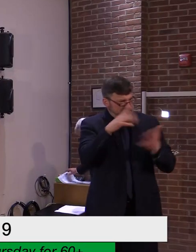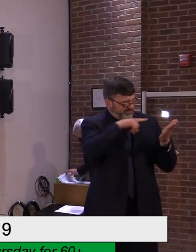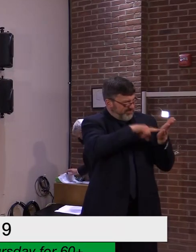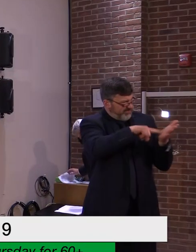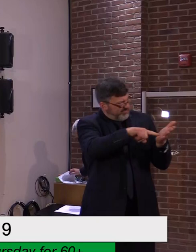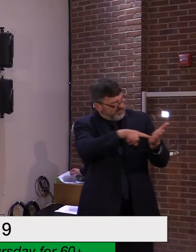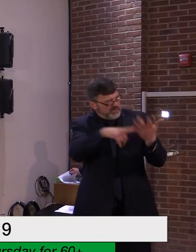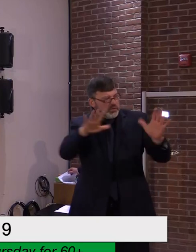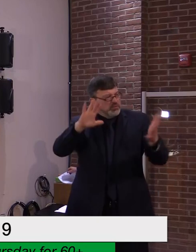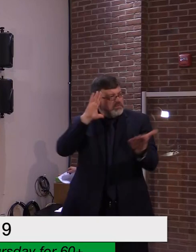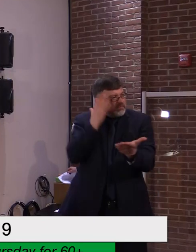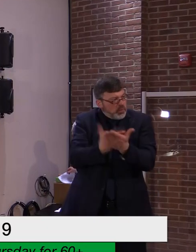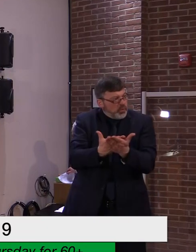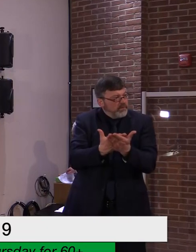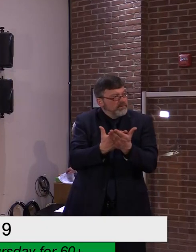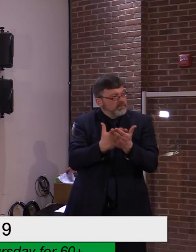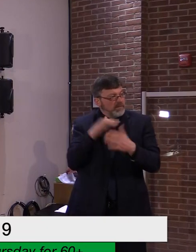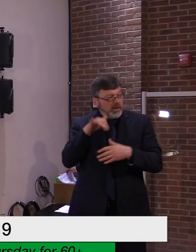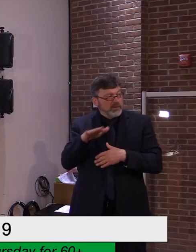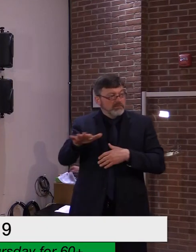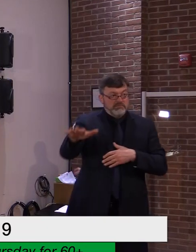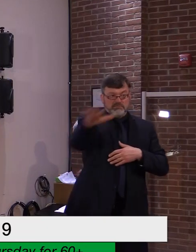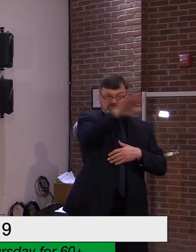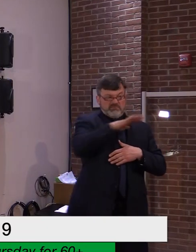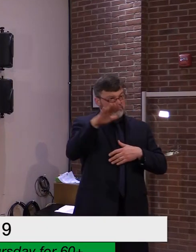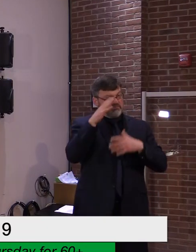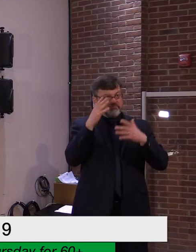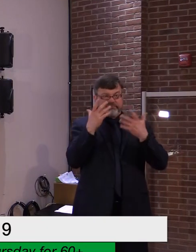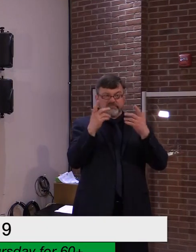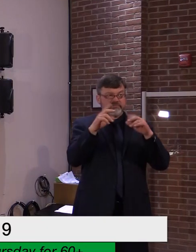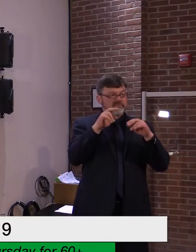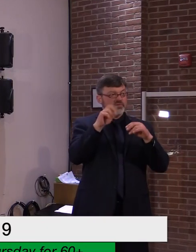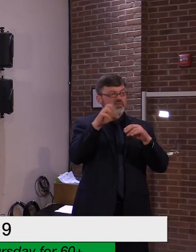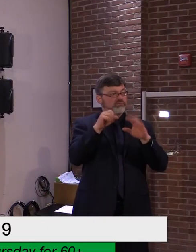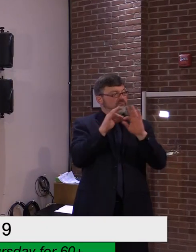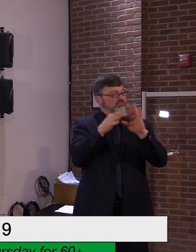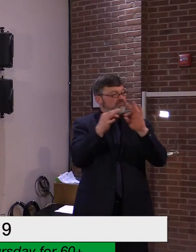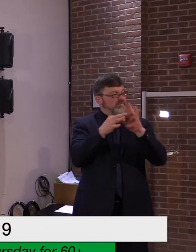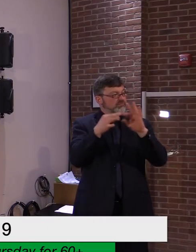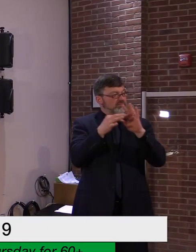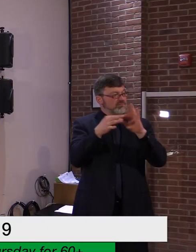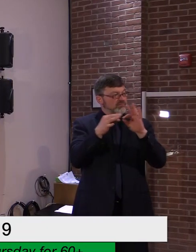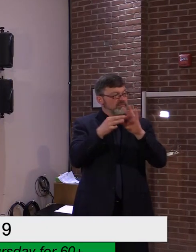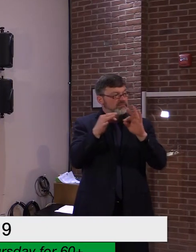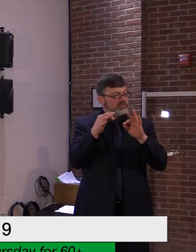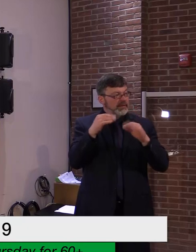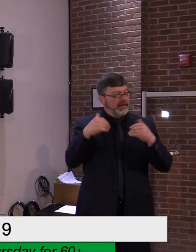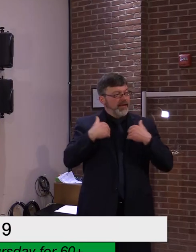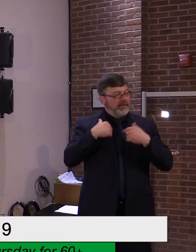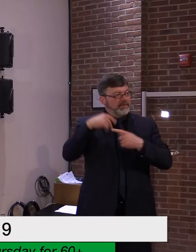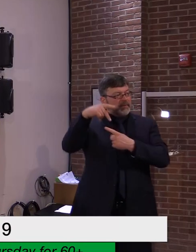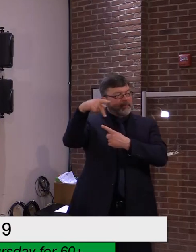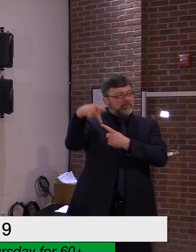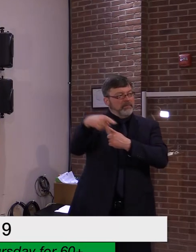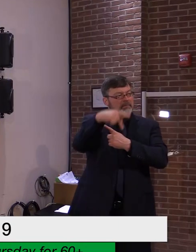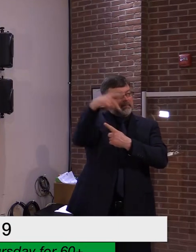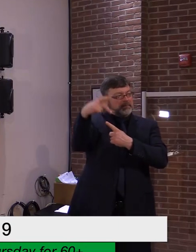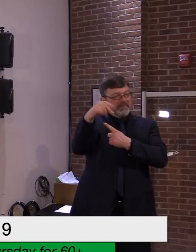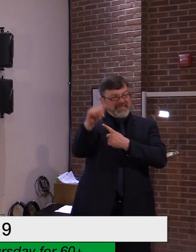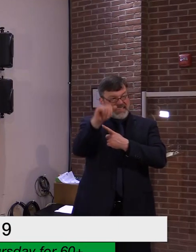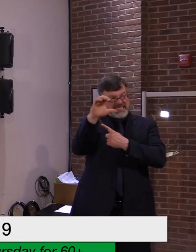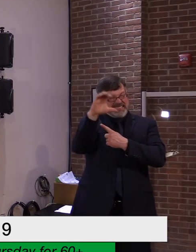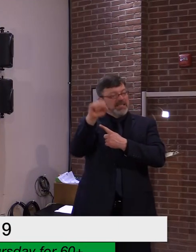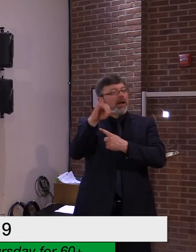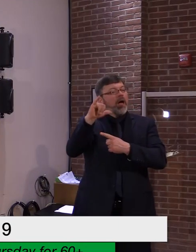news cycle, long-haul COVID, or PACS, post-acute COVID syndrome.